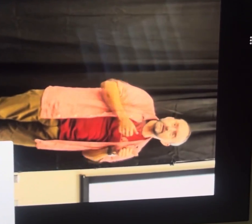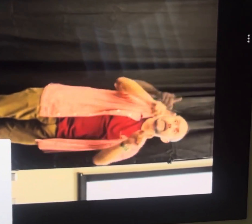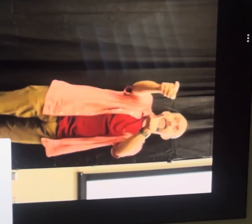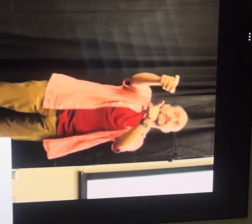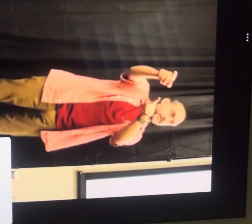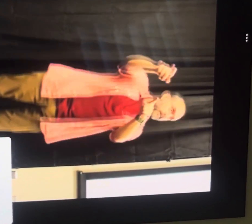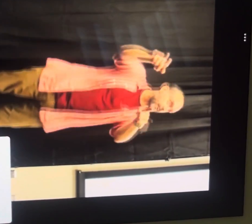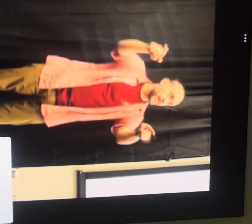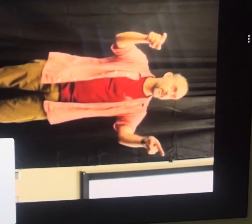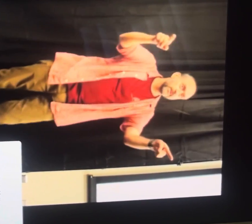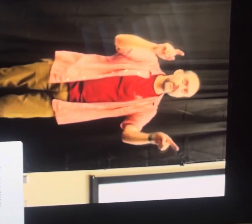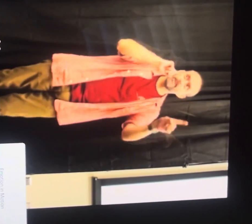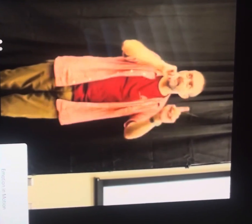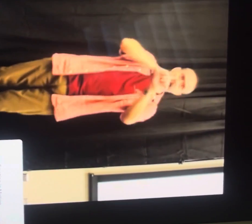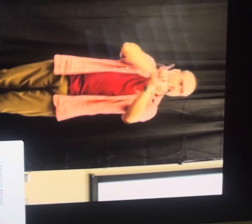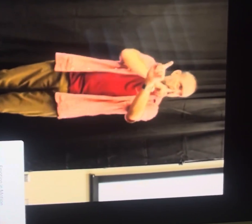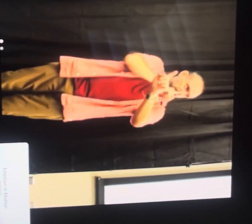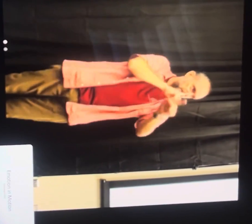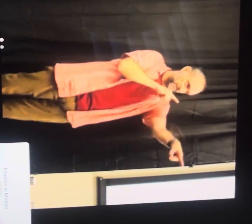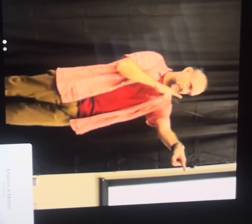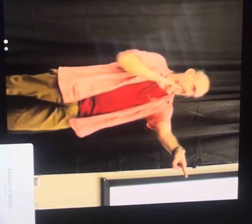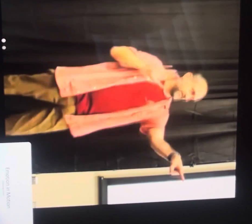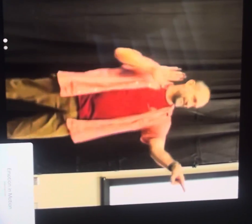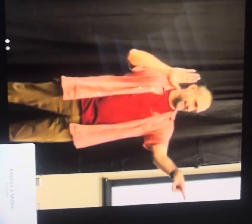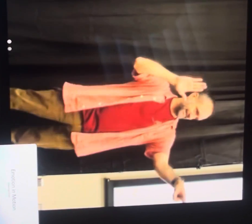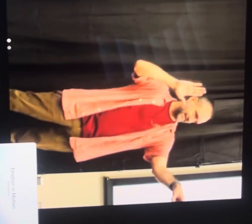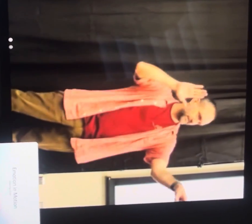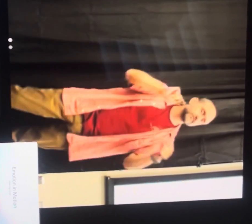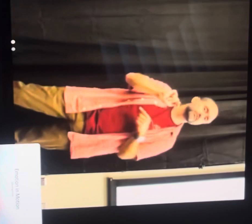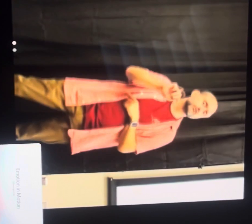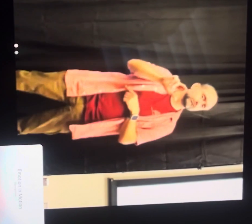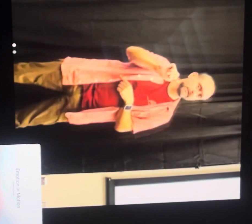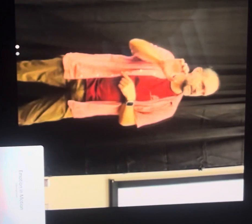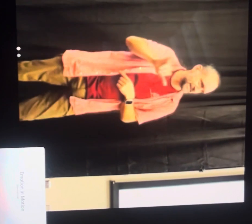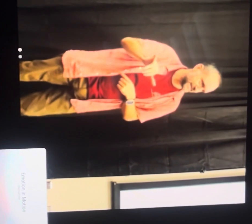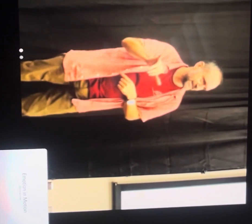What was the opening? Was it me telling you guys water, or was it me doing just the action?